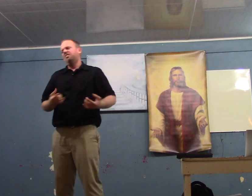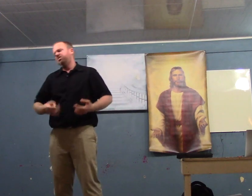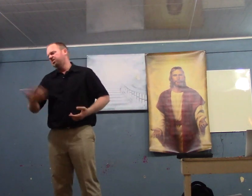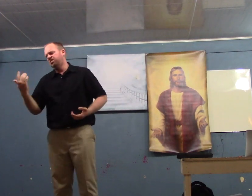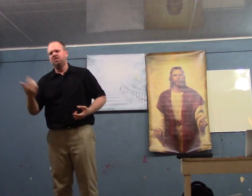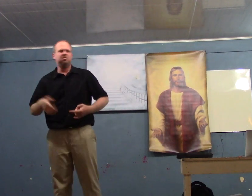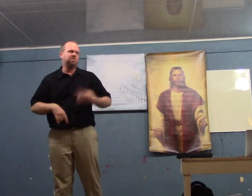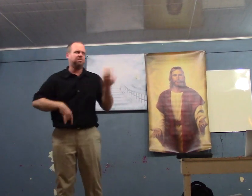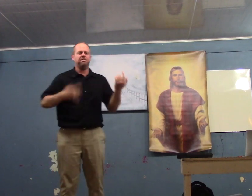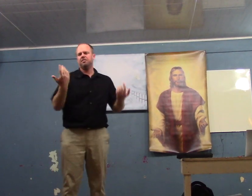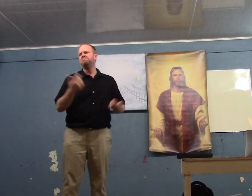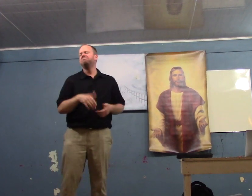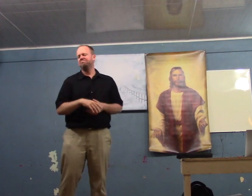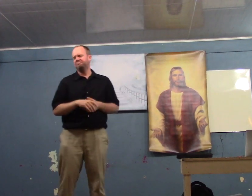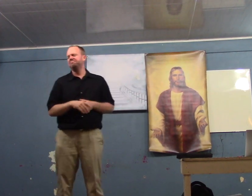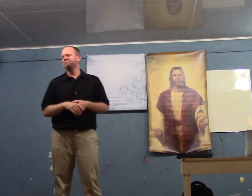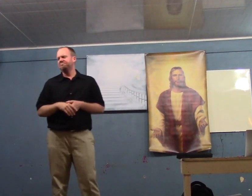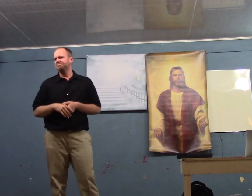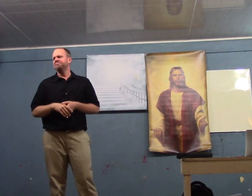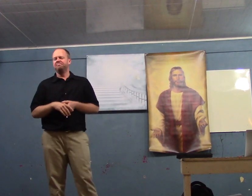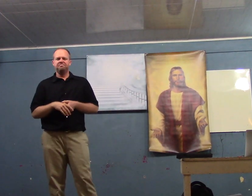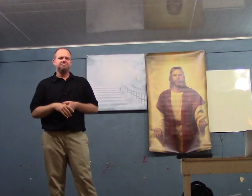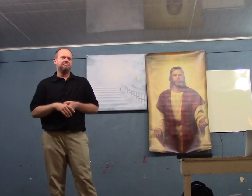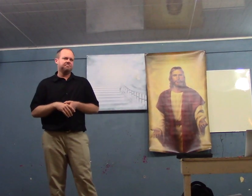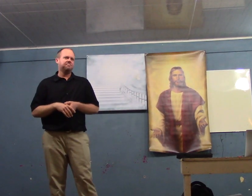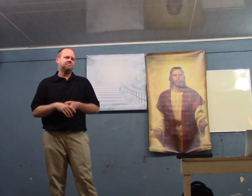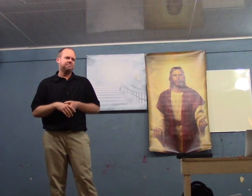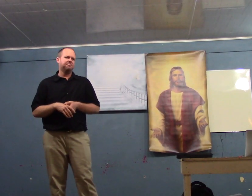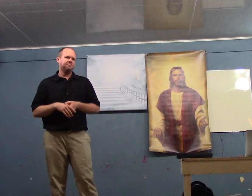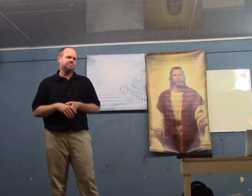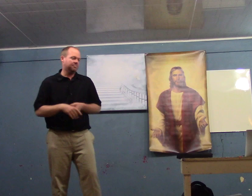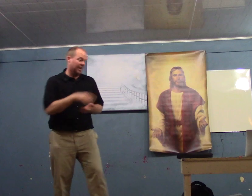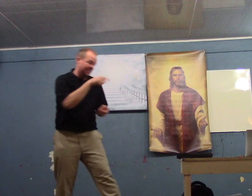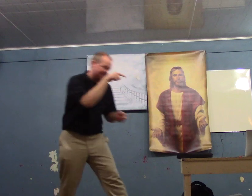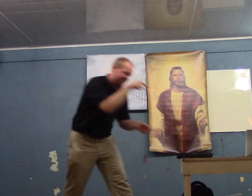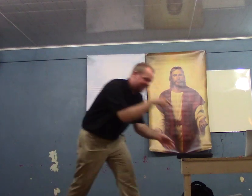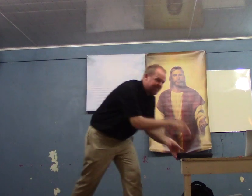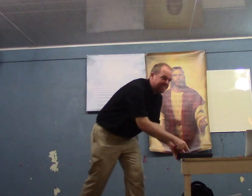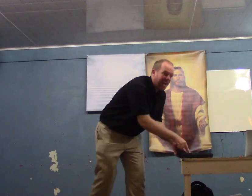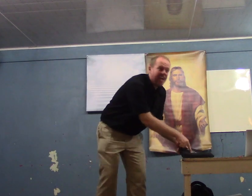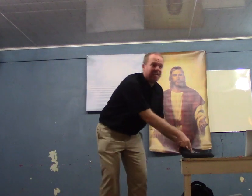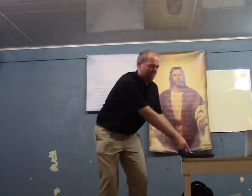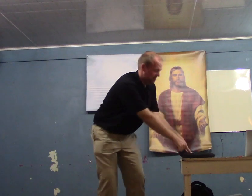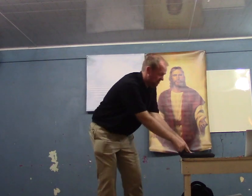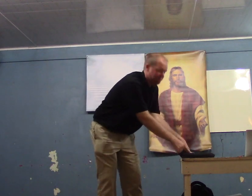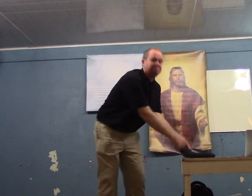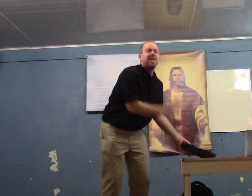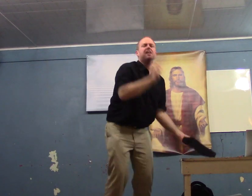it's boring, I don't even care about it, it will show on your face and you will not be happy.